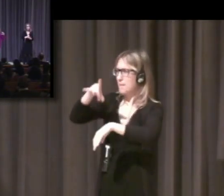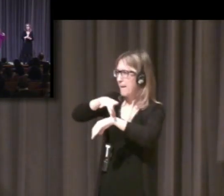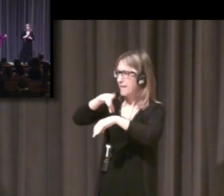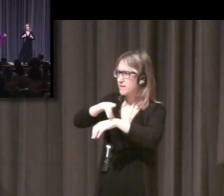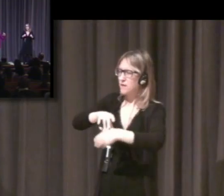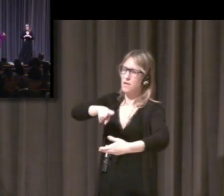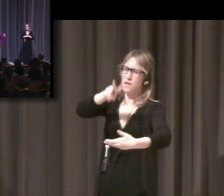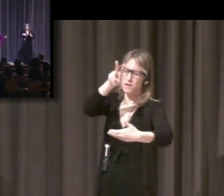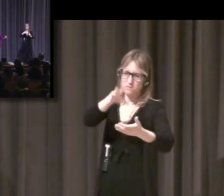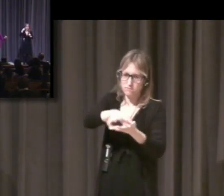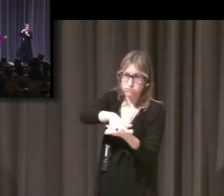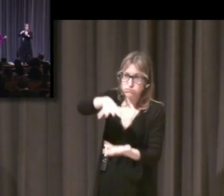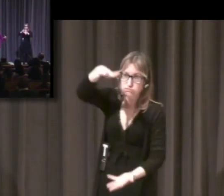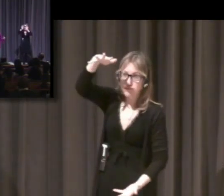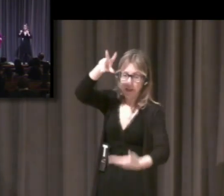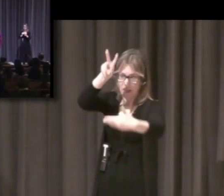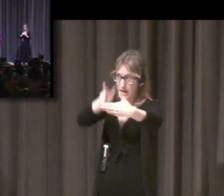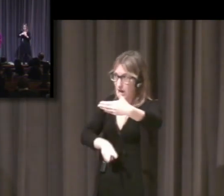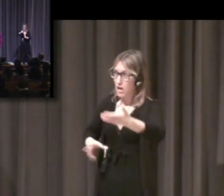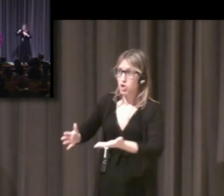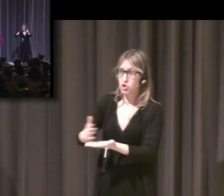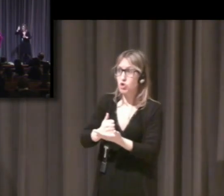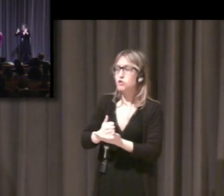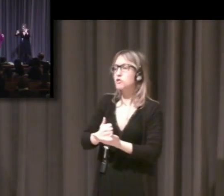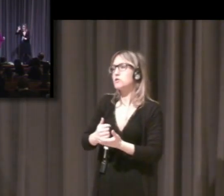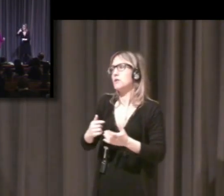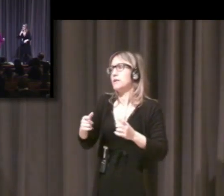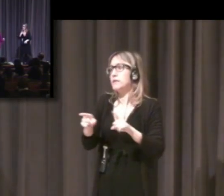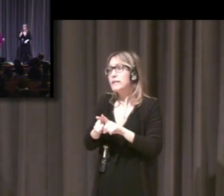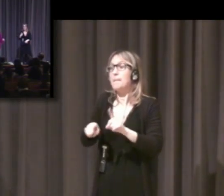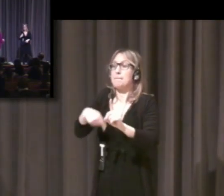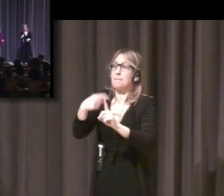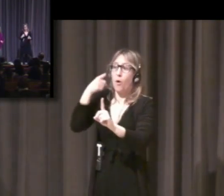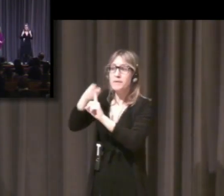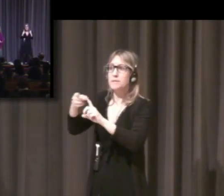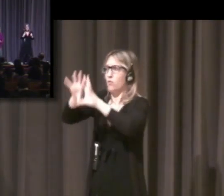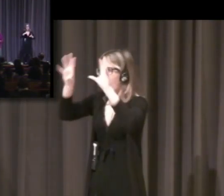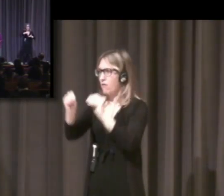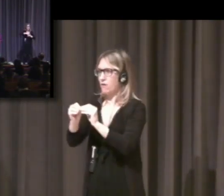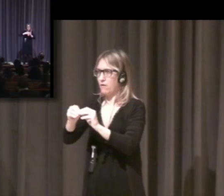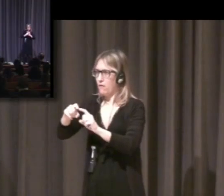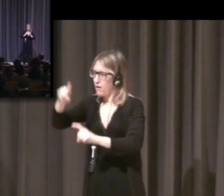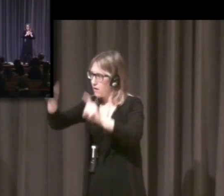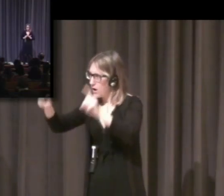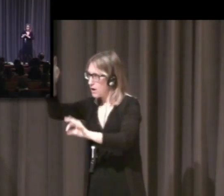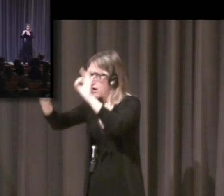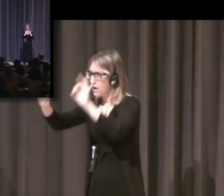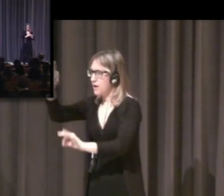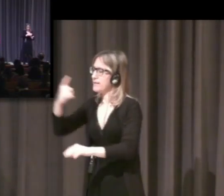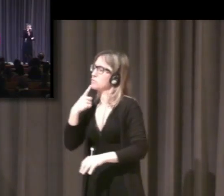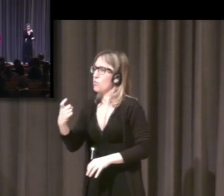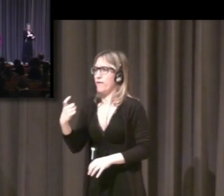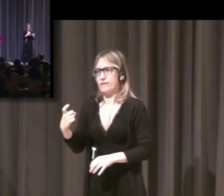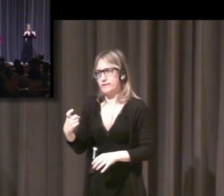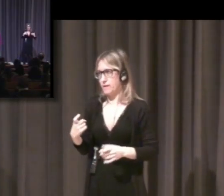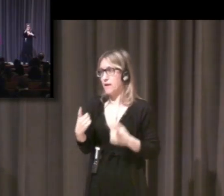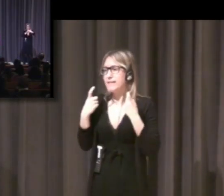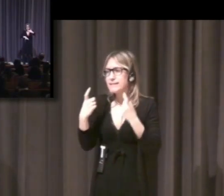a meta study of the medical literature, but it's hard.